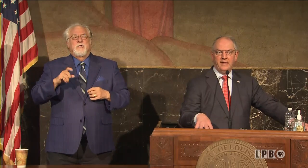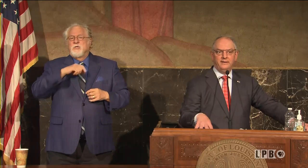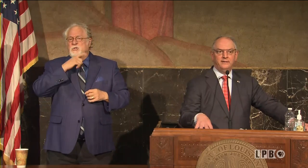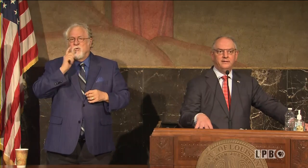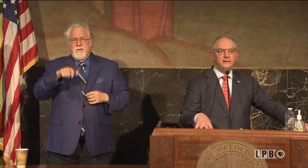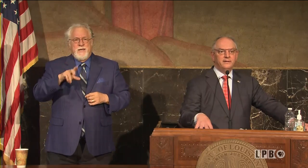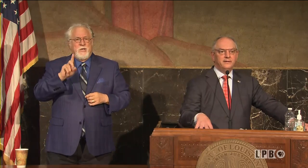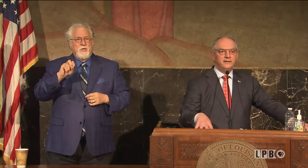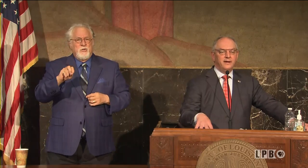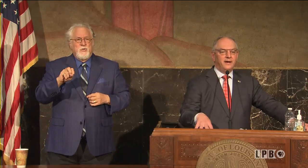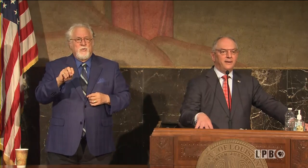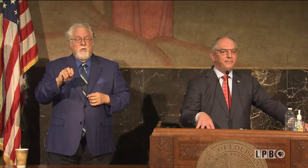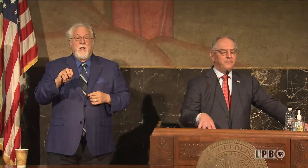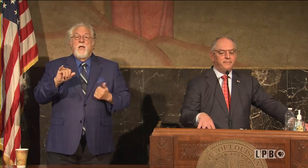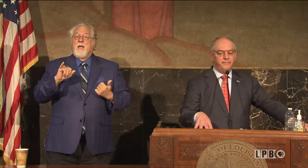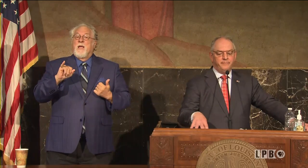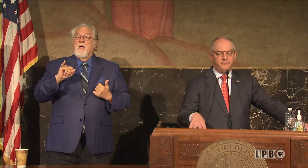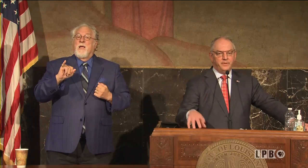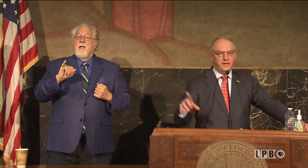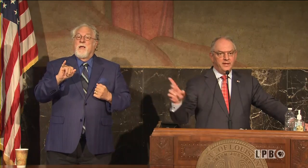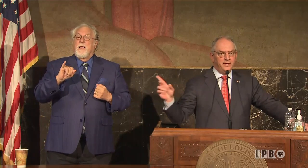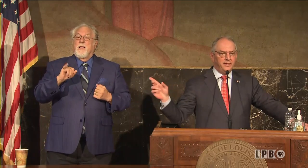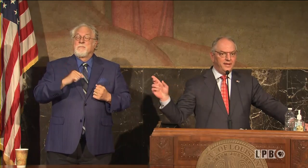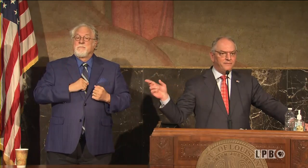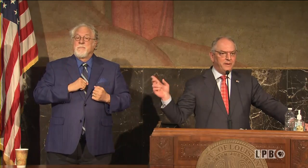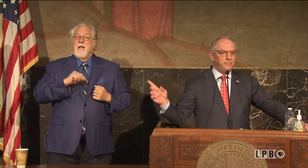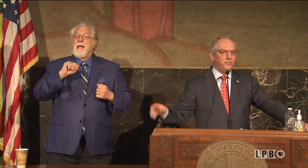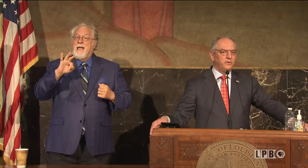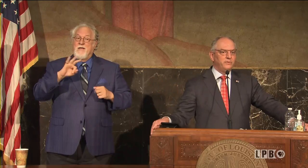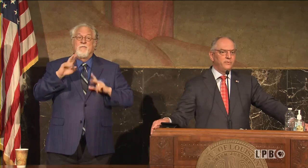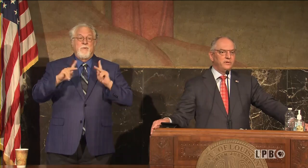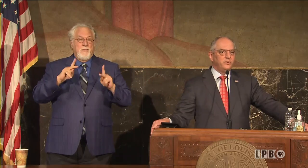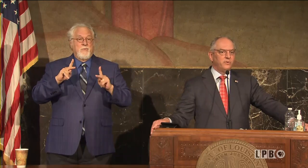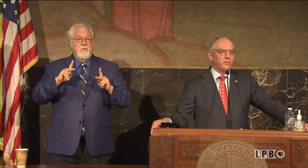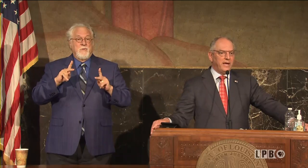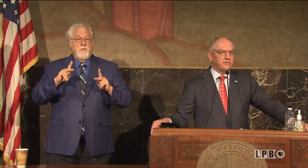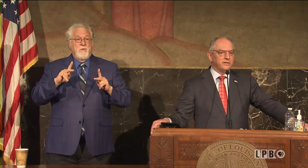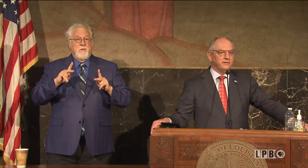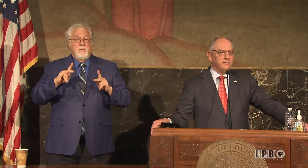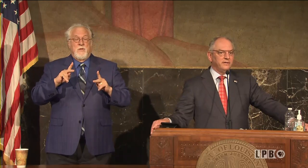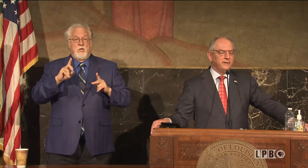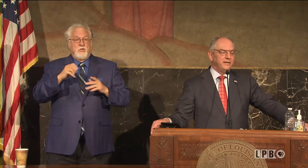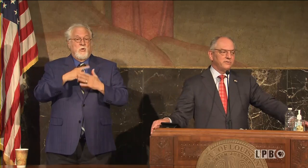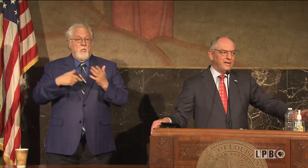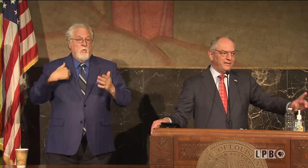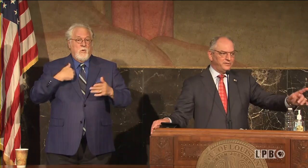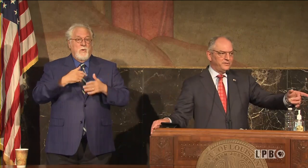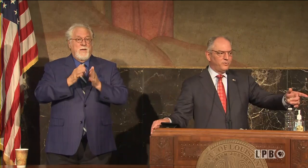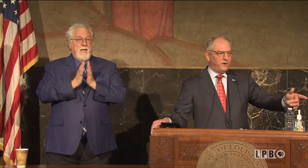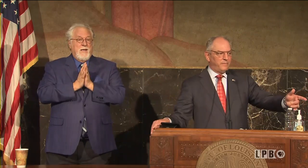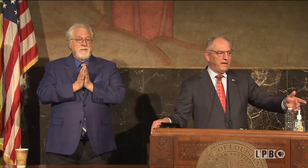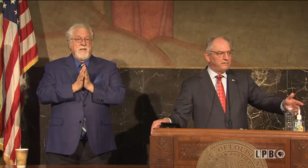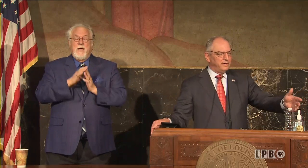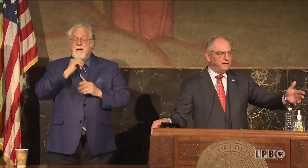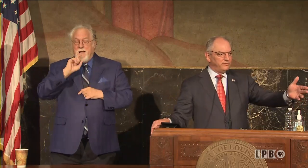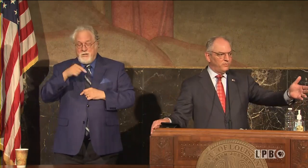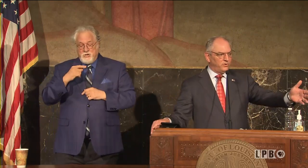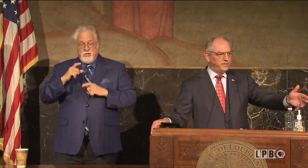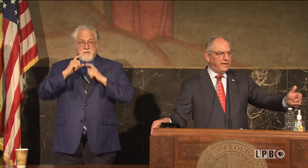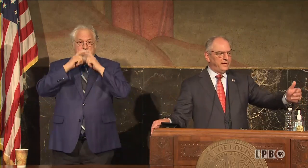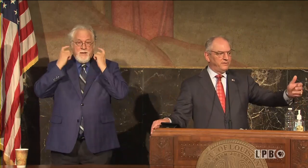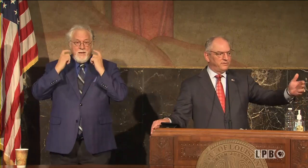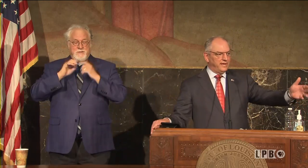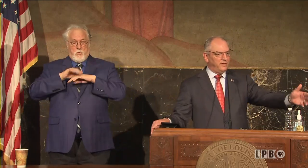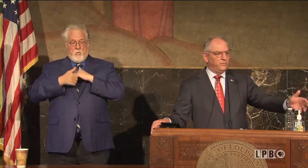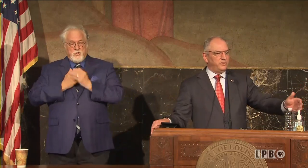do that if people would do what we're asking. And it's not just wearing masks; it is